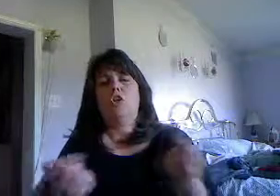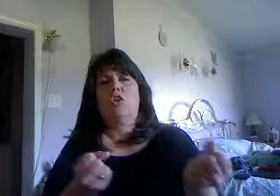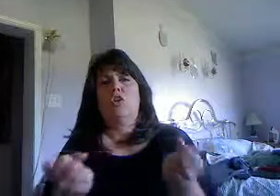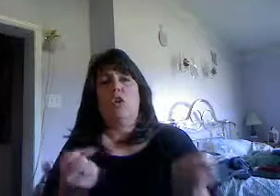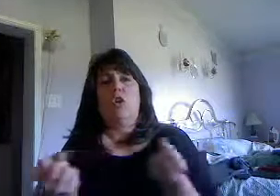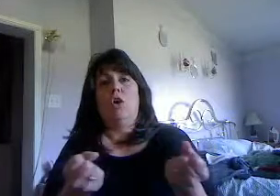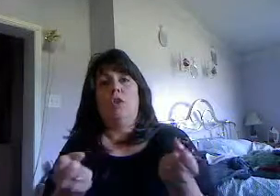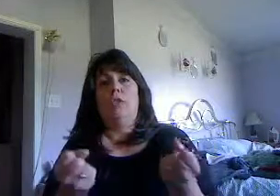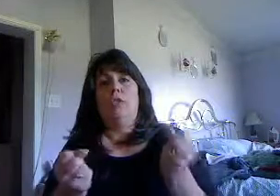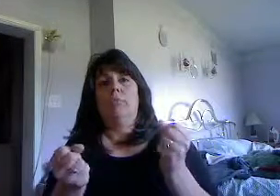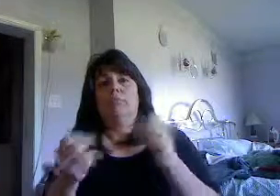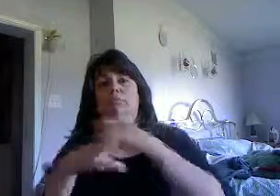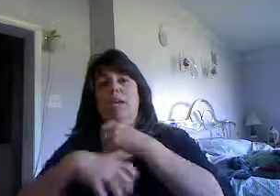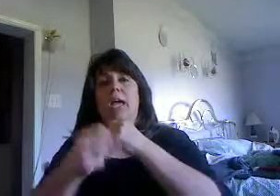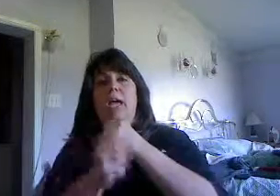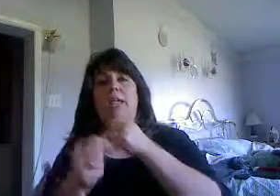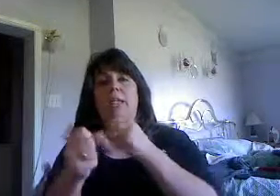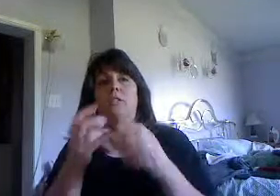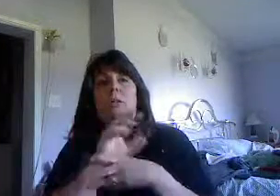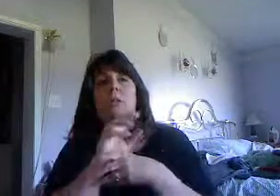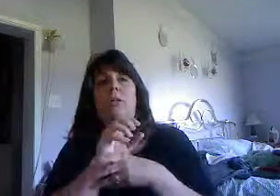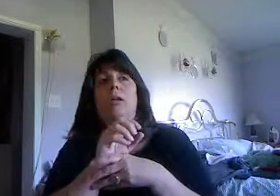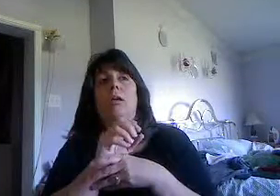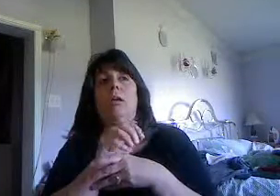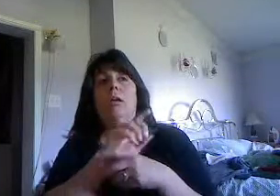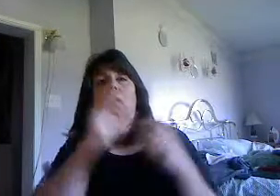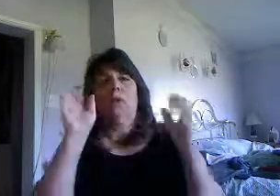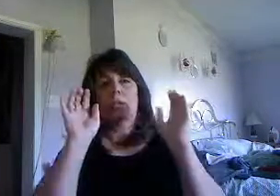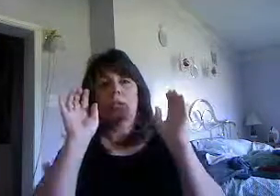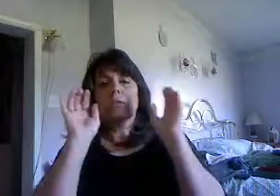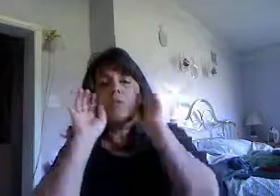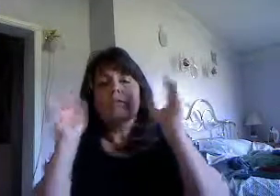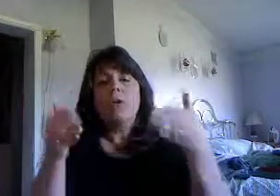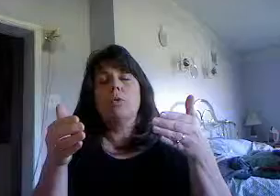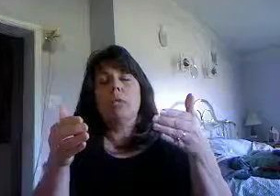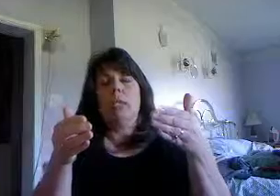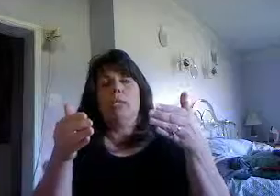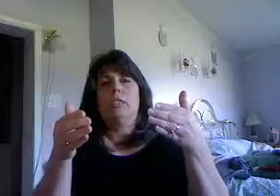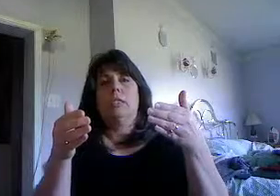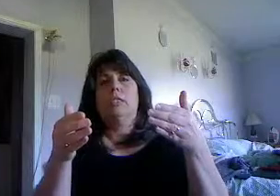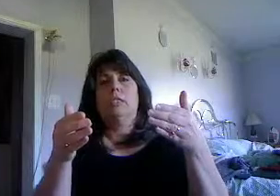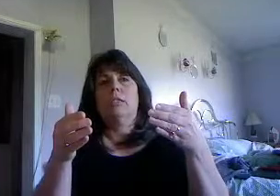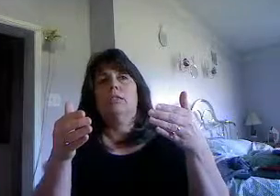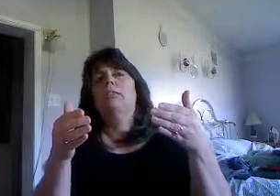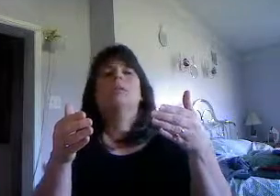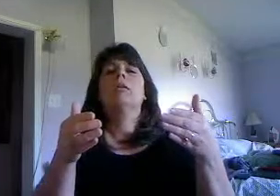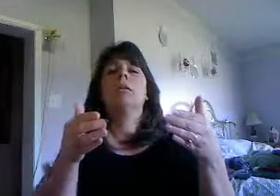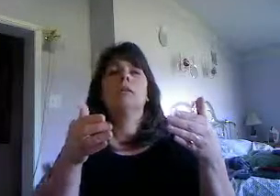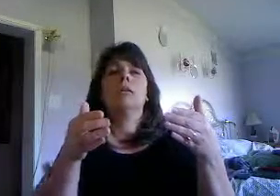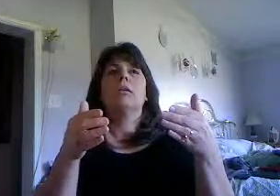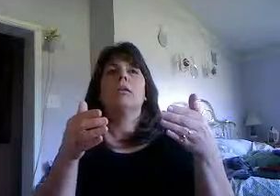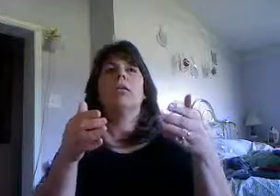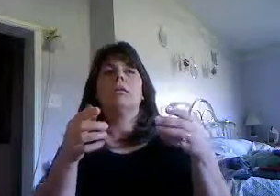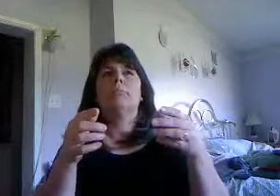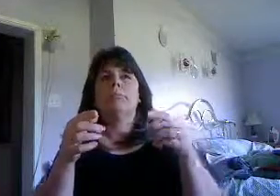particular demographic groups. So if you think about back to the Model T, there was one car, and it was the same car produced for